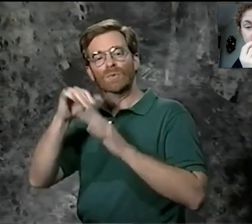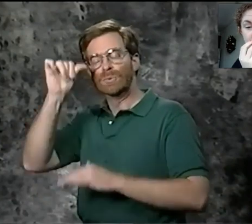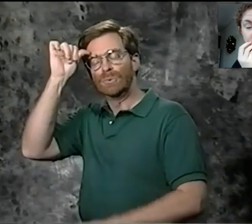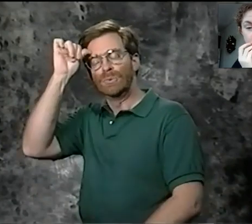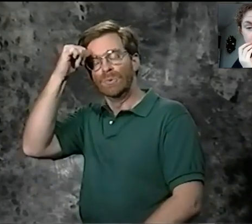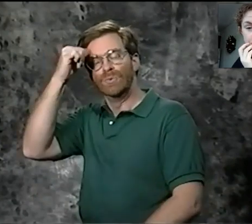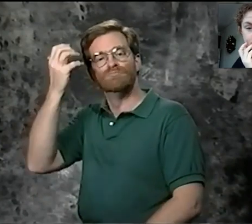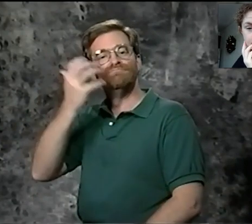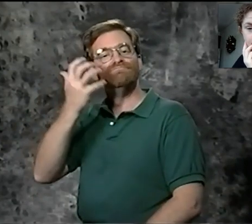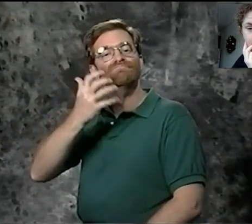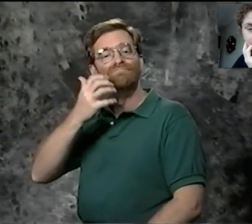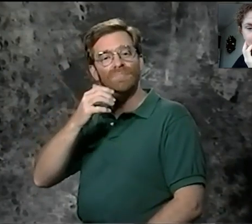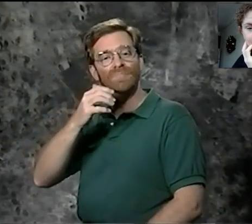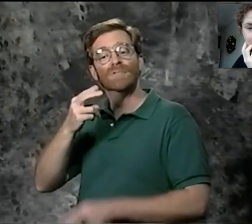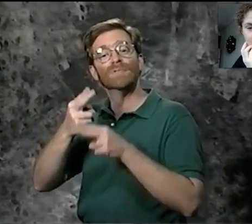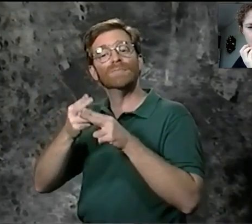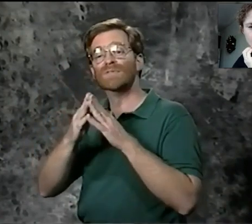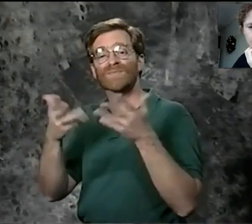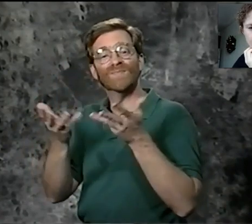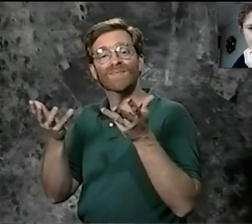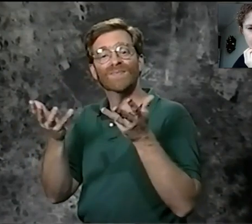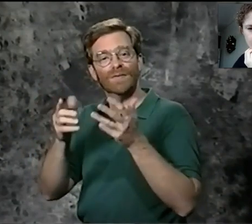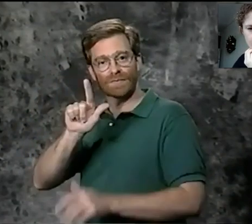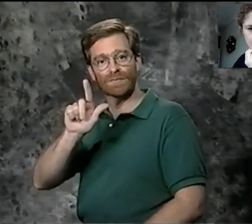Italy, and Germany. Started off in Italy.